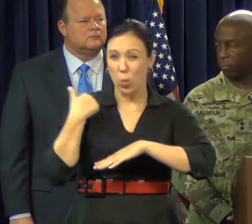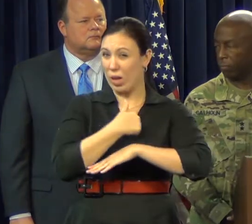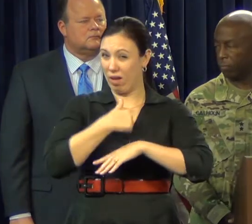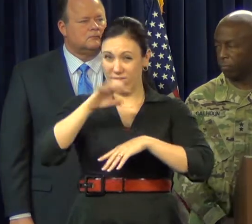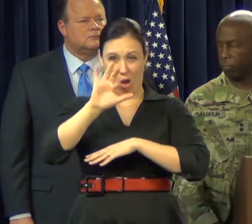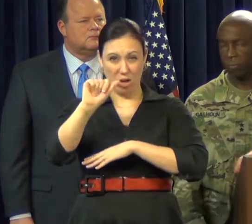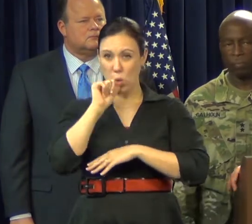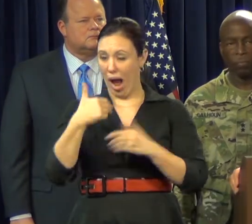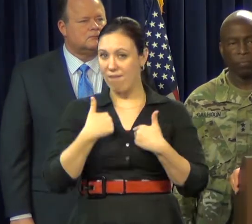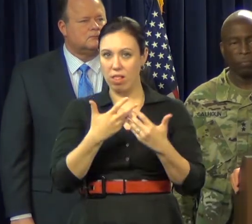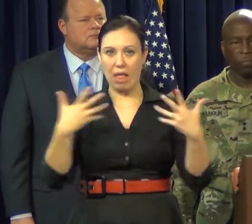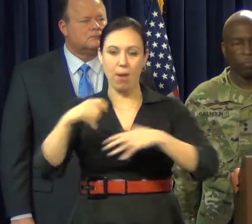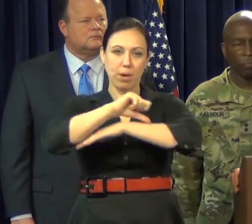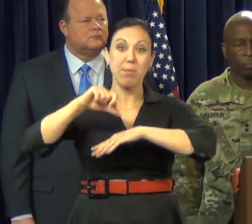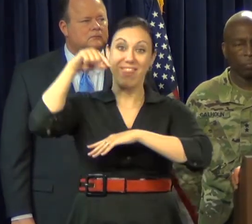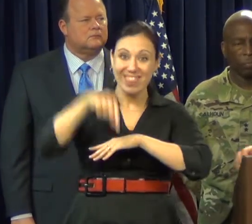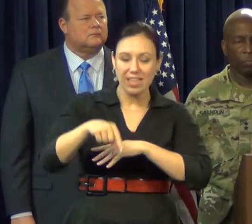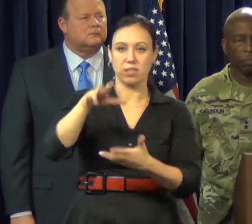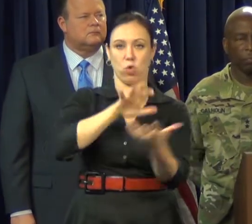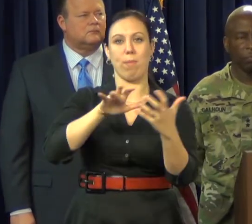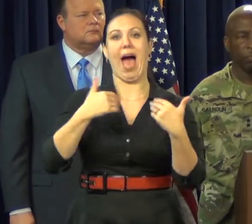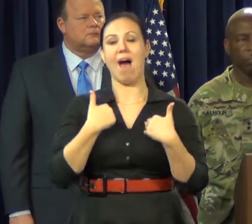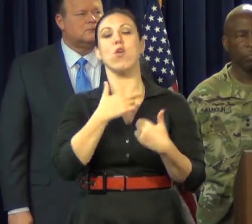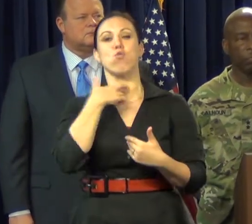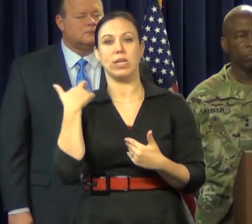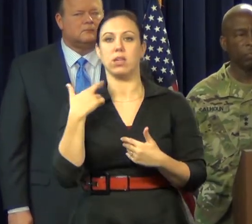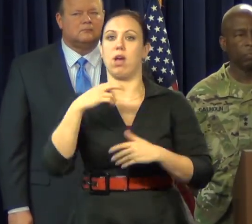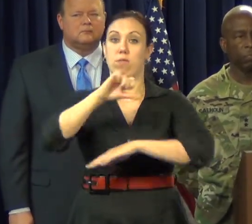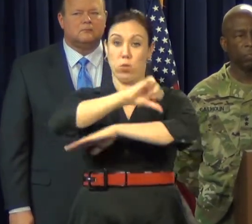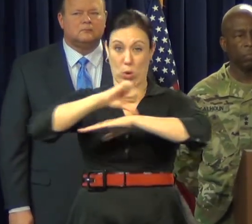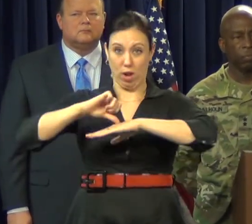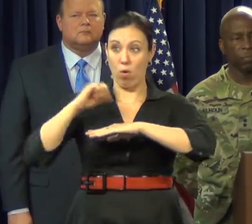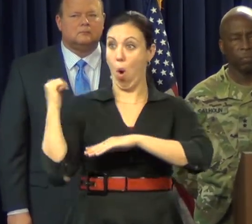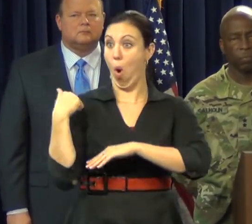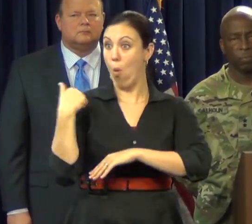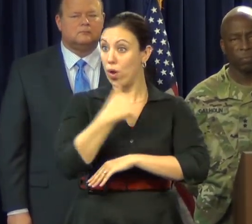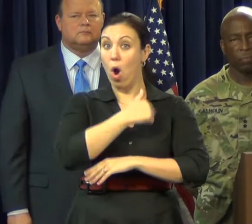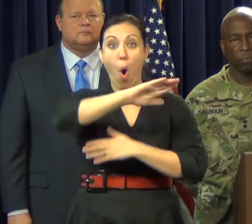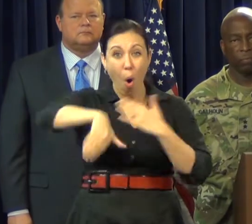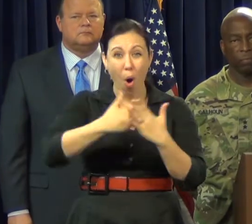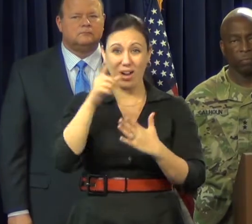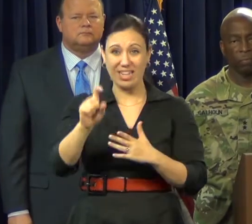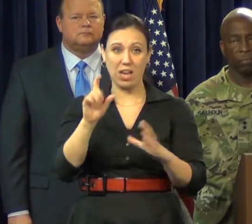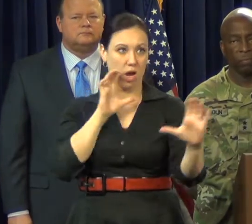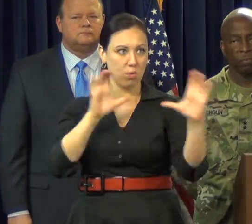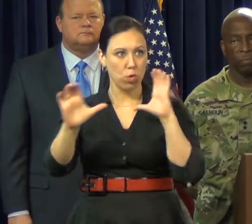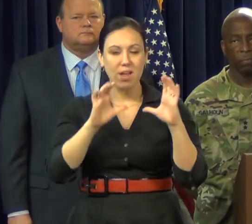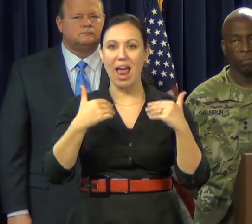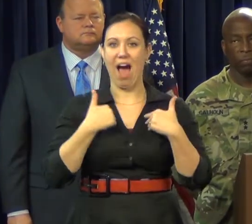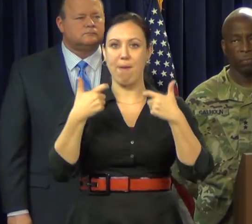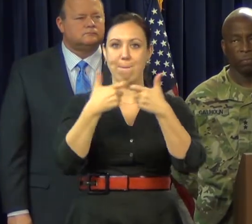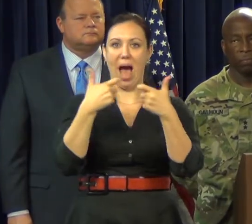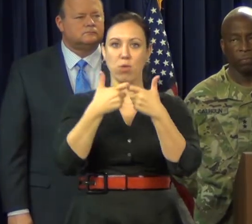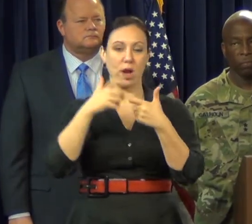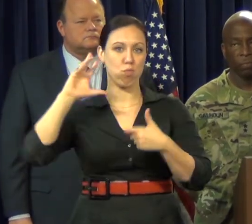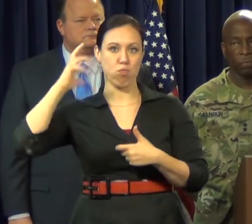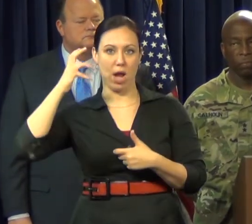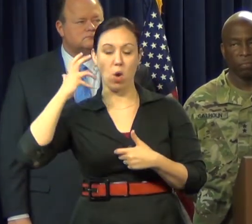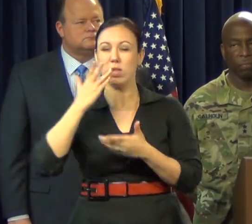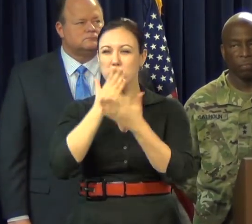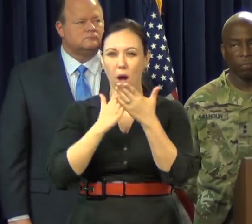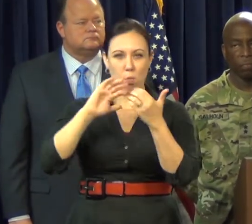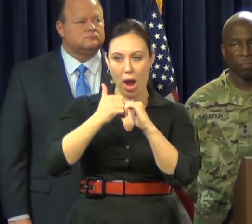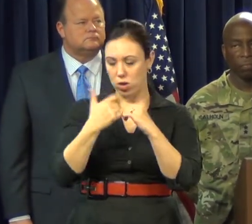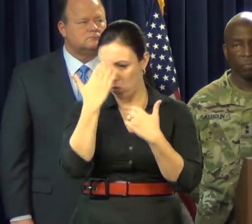tornadoes, but this storm has a risk of tornadoes. So all of us have to have a way to communicate, have a battery-powered radio, some way to know if